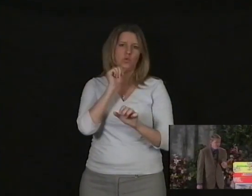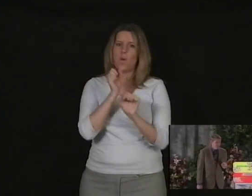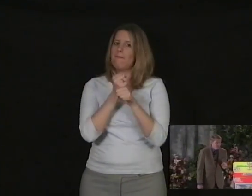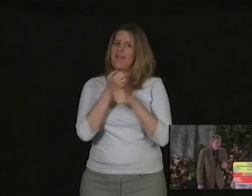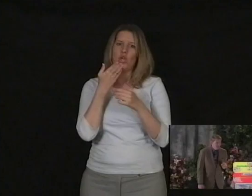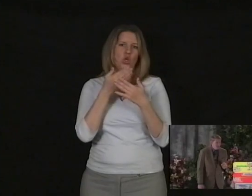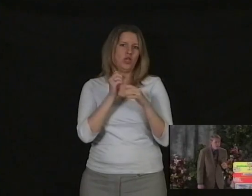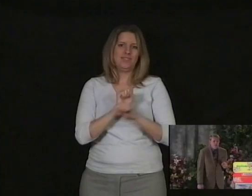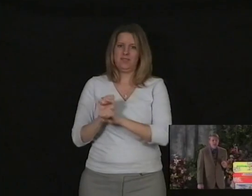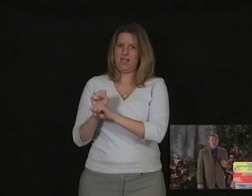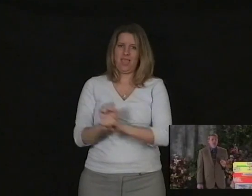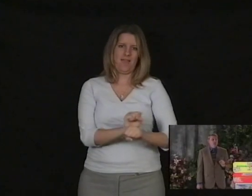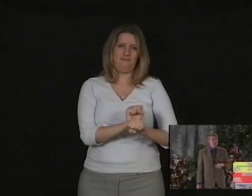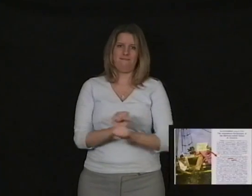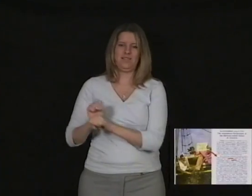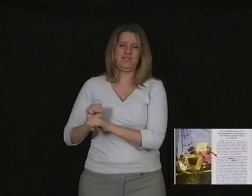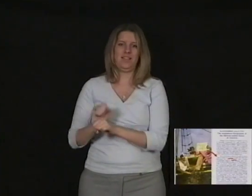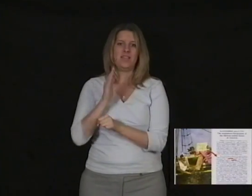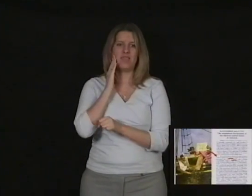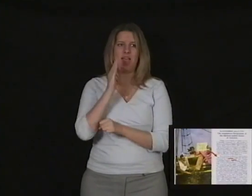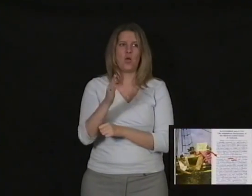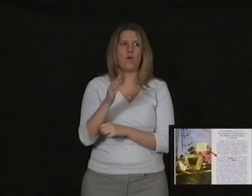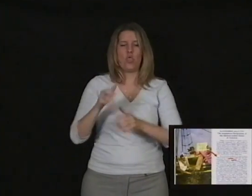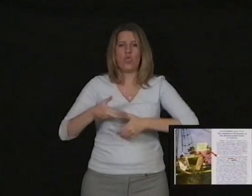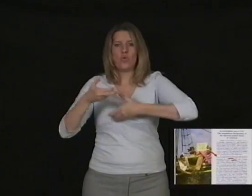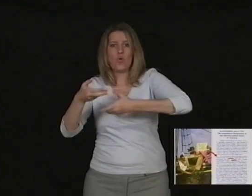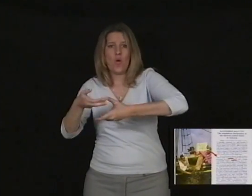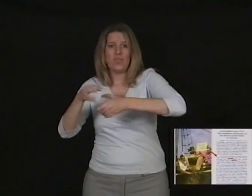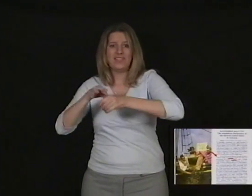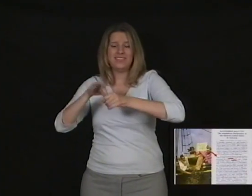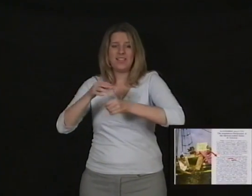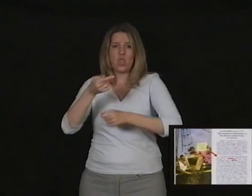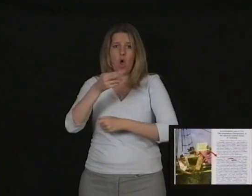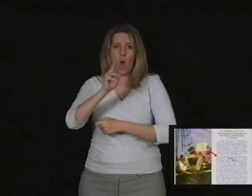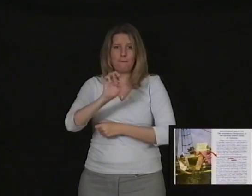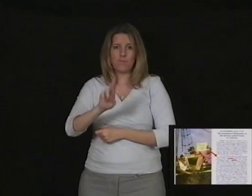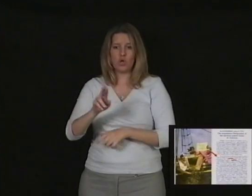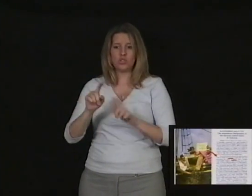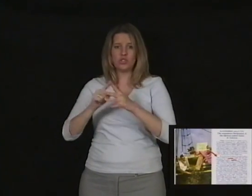slaves. They will actually throw the tea in the harbor and start a big war.